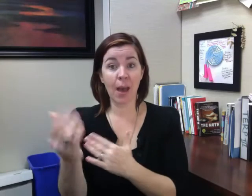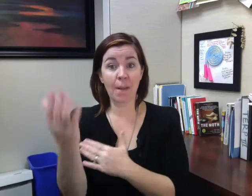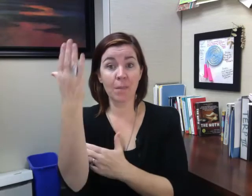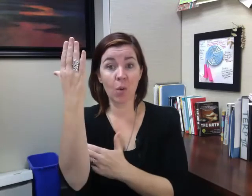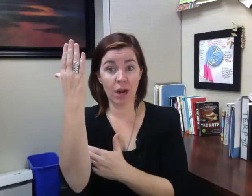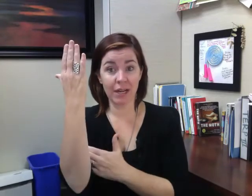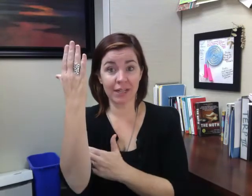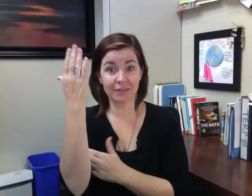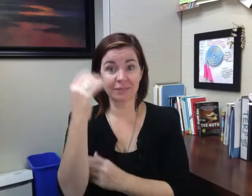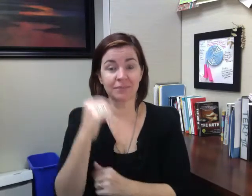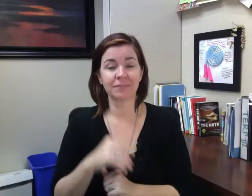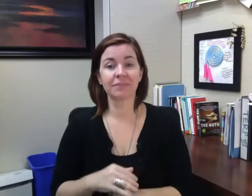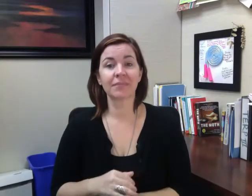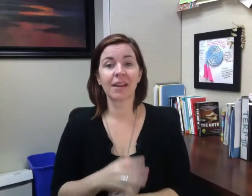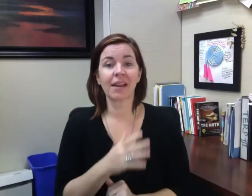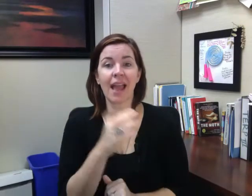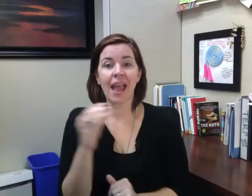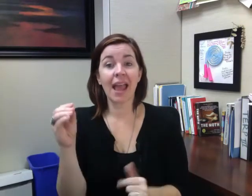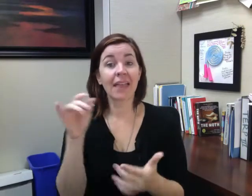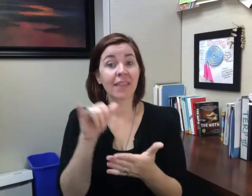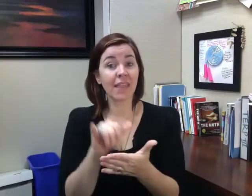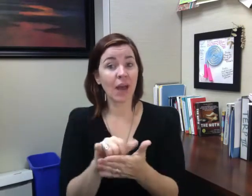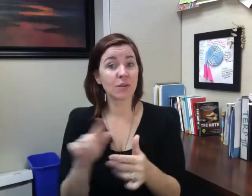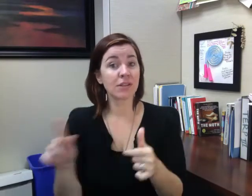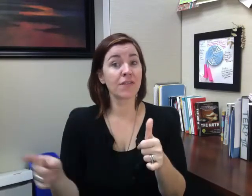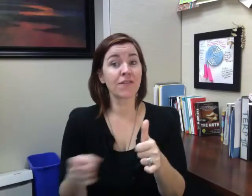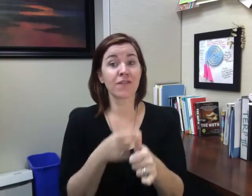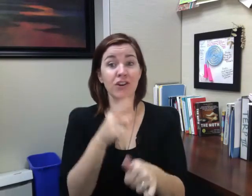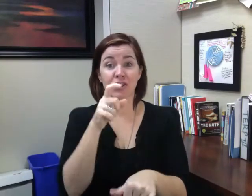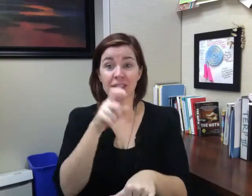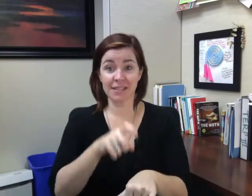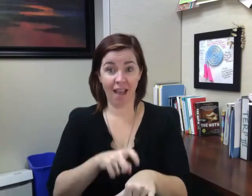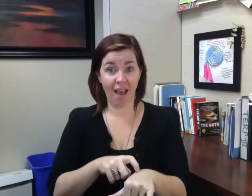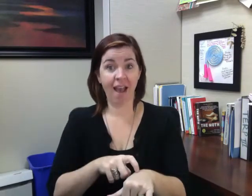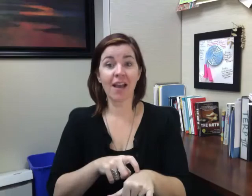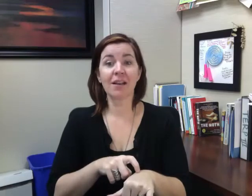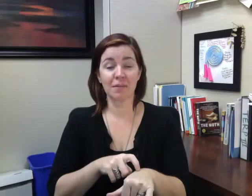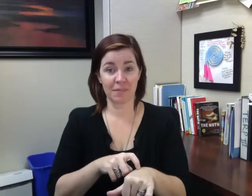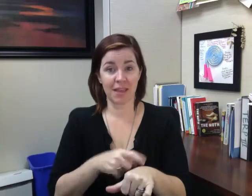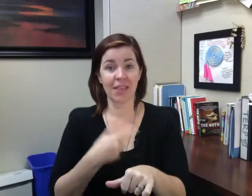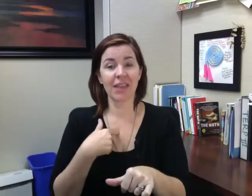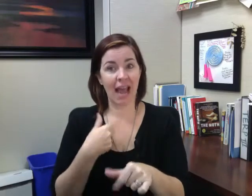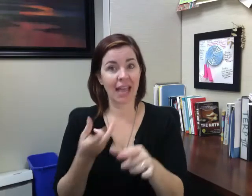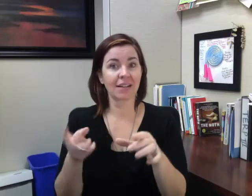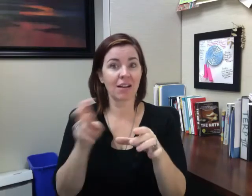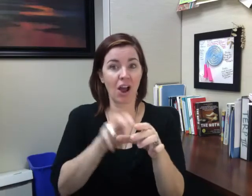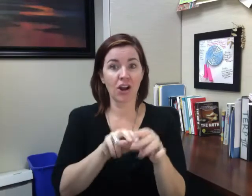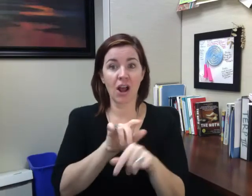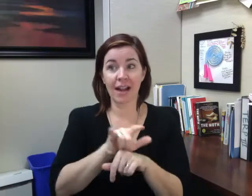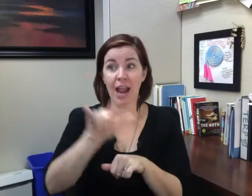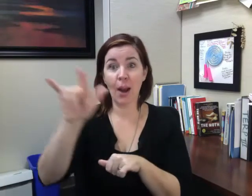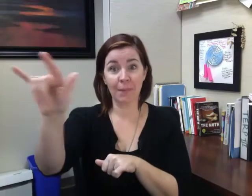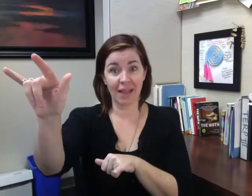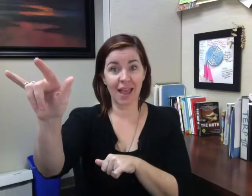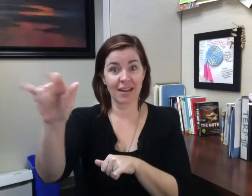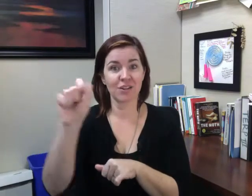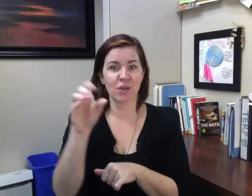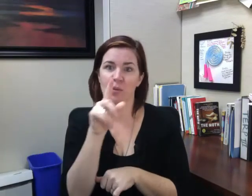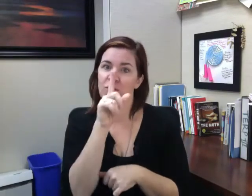ever ridden on an airplane, so needless to say, I was pretty excited. Well, I remember finding